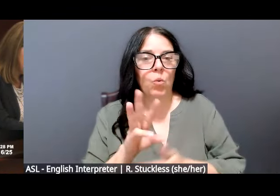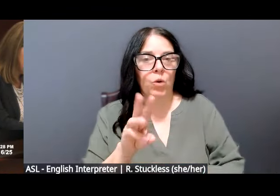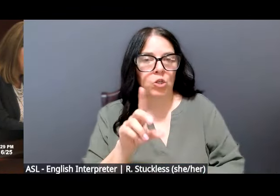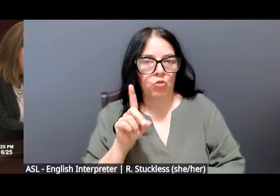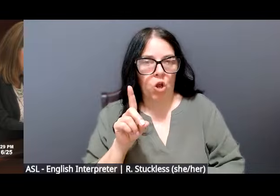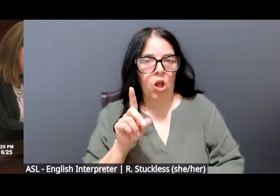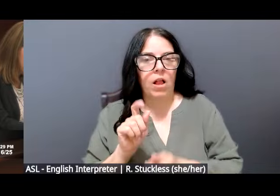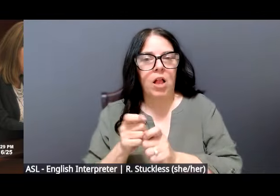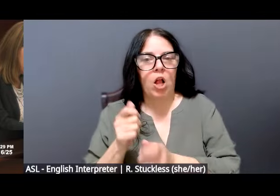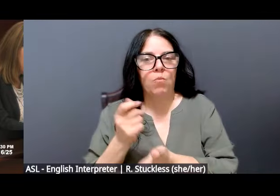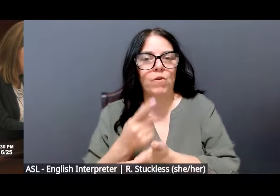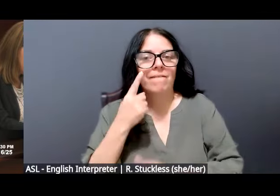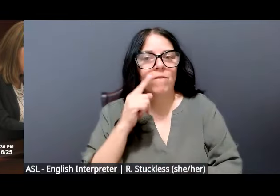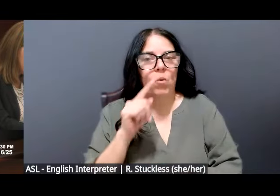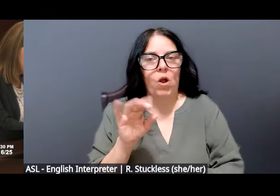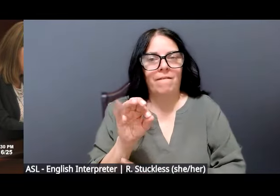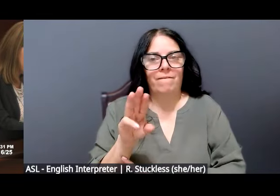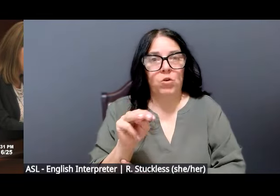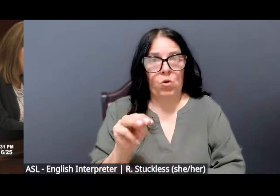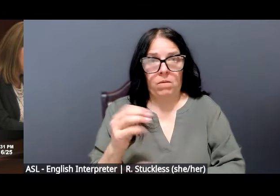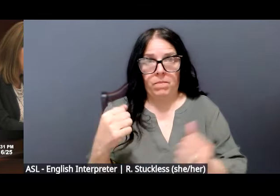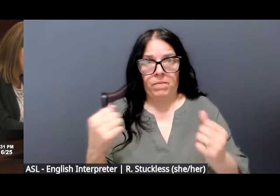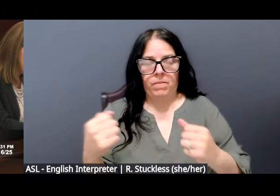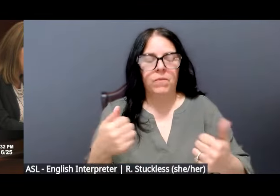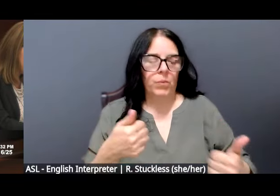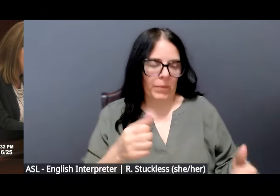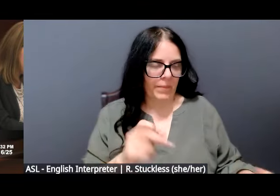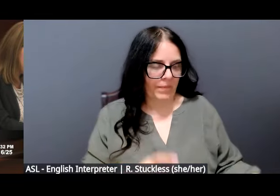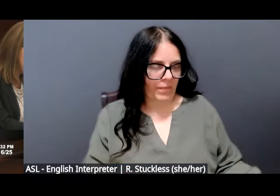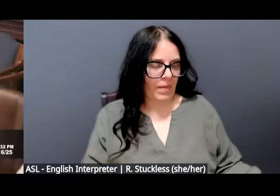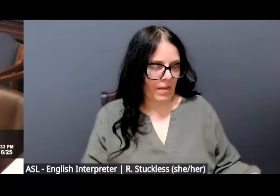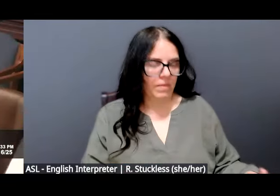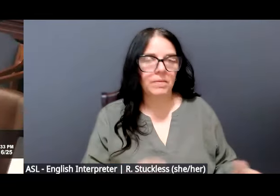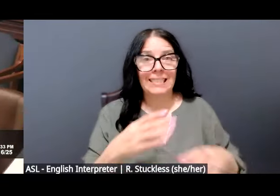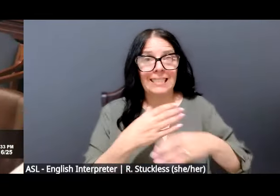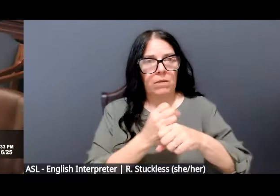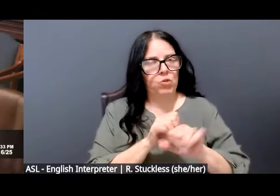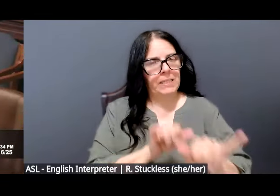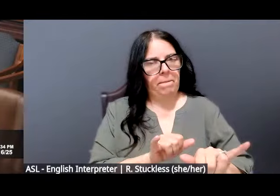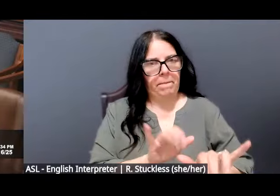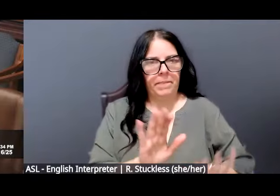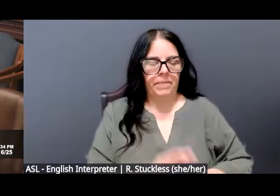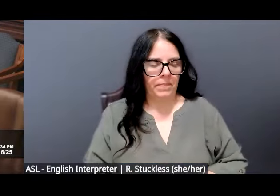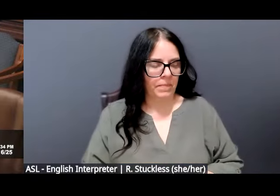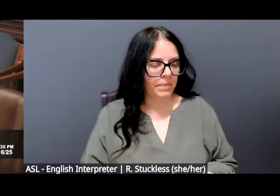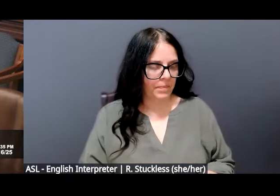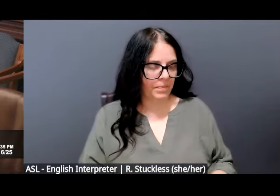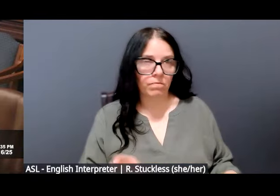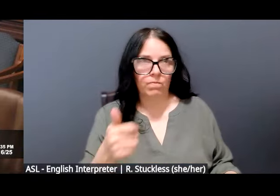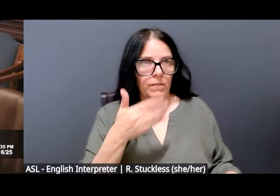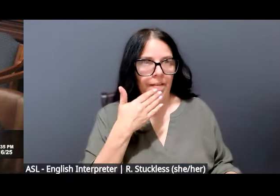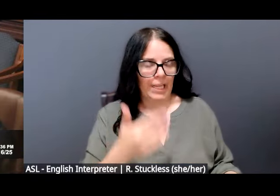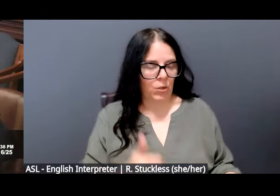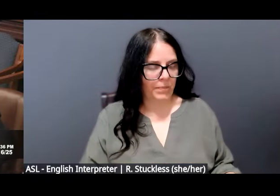see Yeah. nods, and so I'm going to say yes to that. Okay, Summary stays in place. thank you.